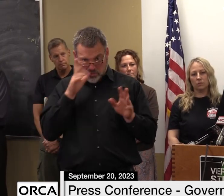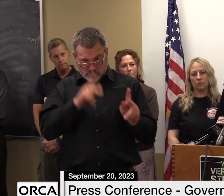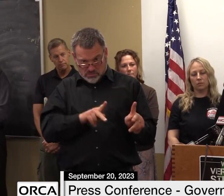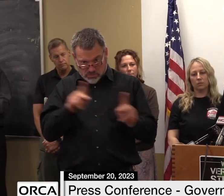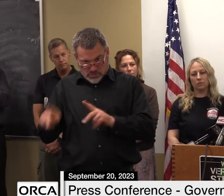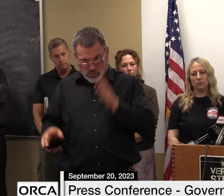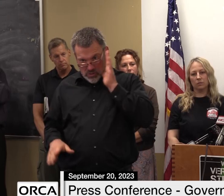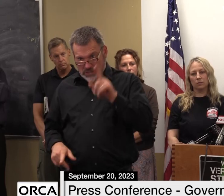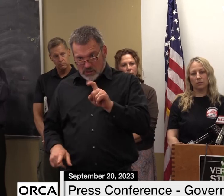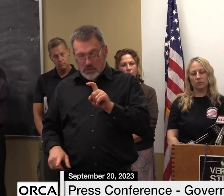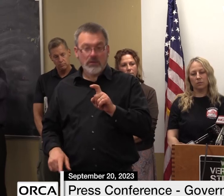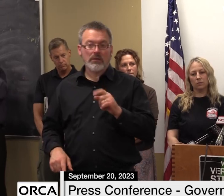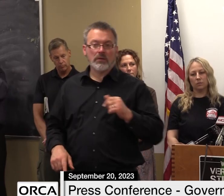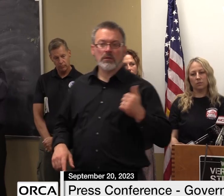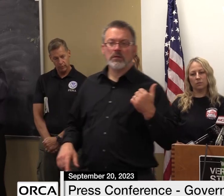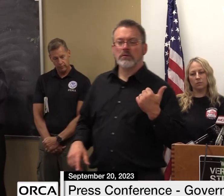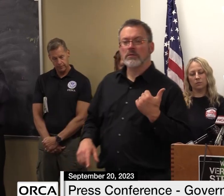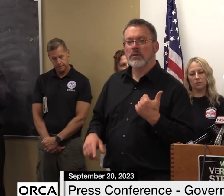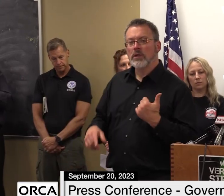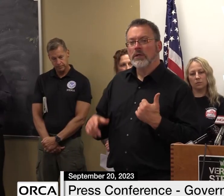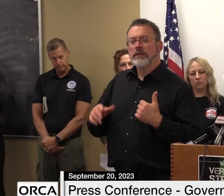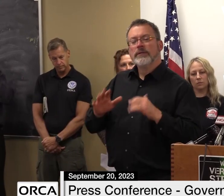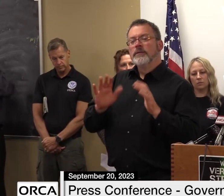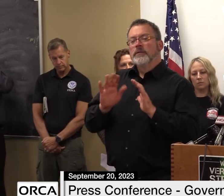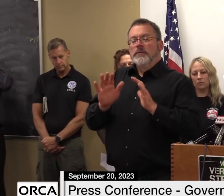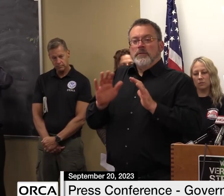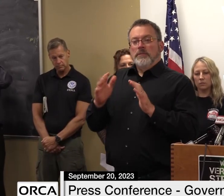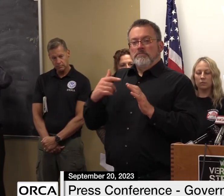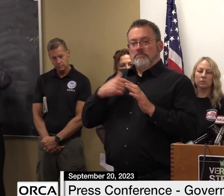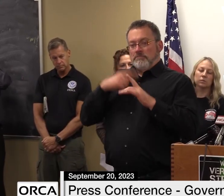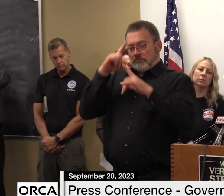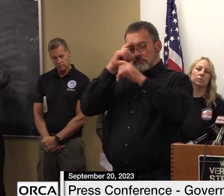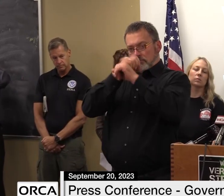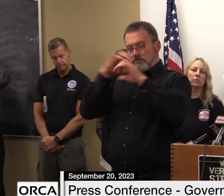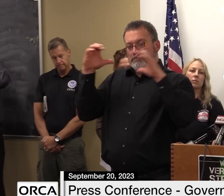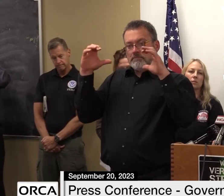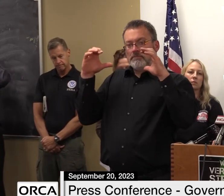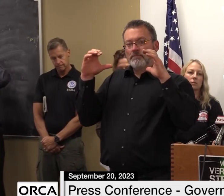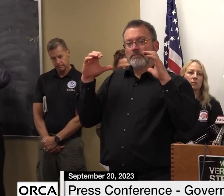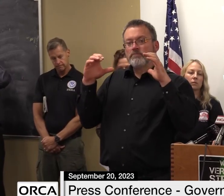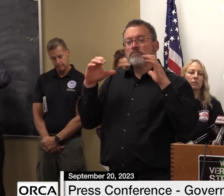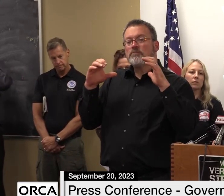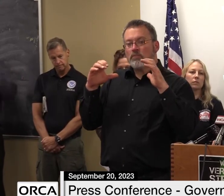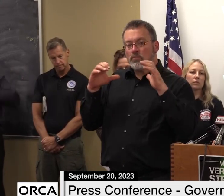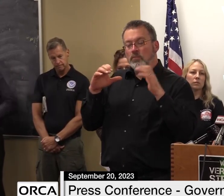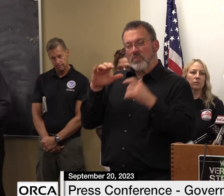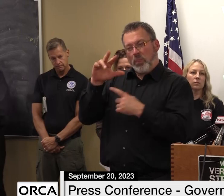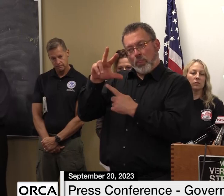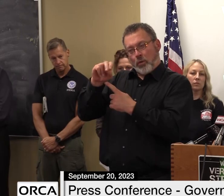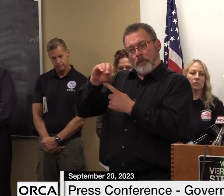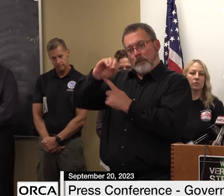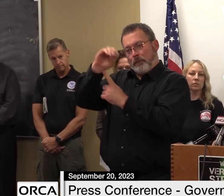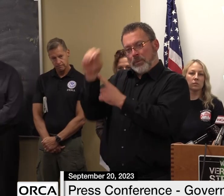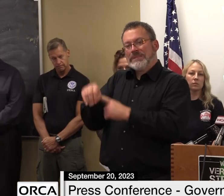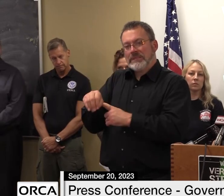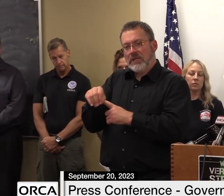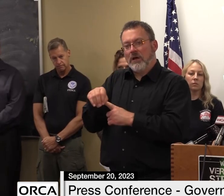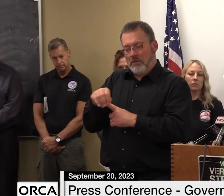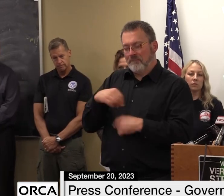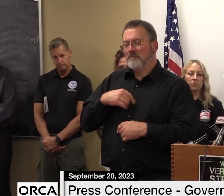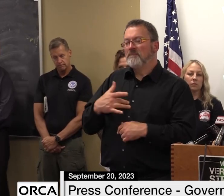Yeah, we think that we've built in a fair amount of cushion by paying 30%, but we will